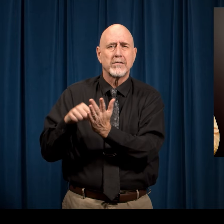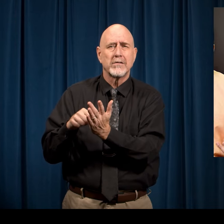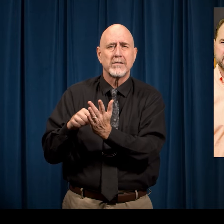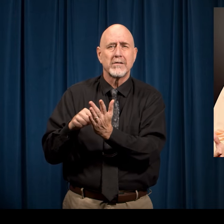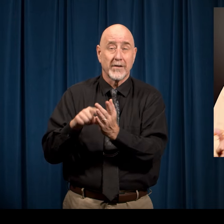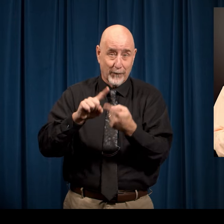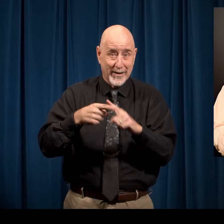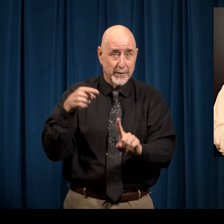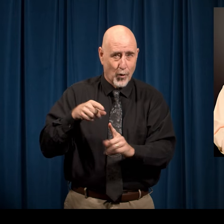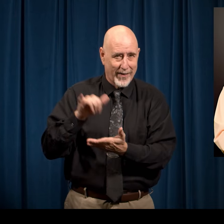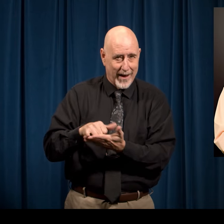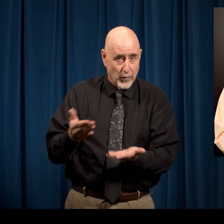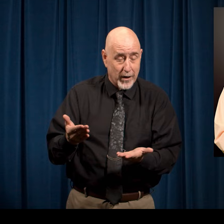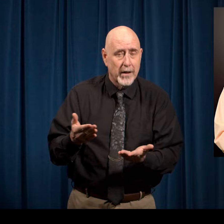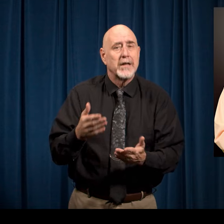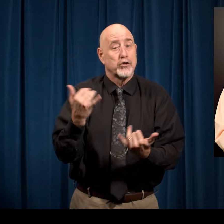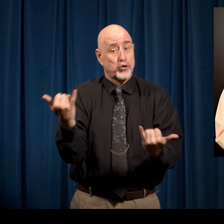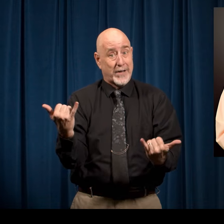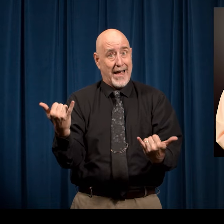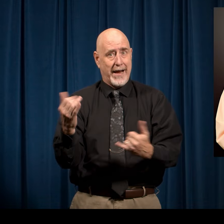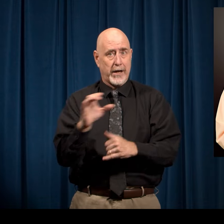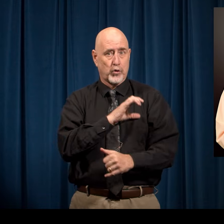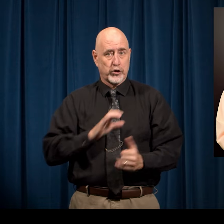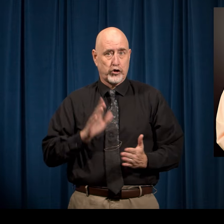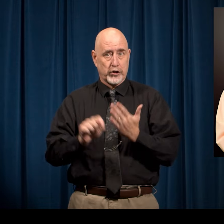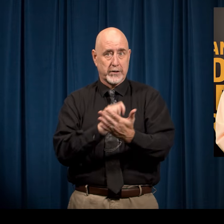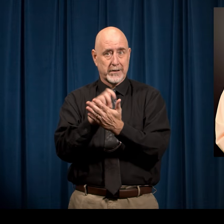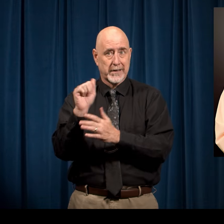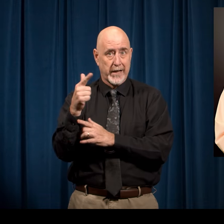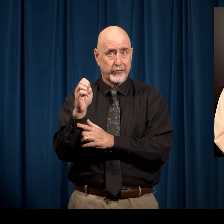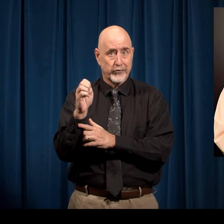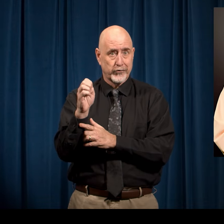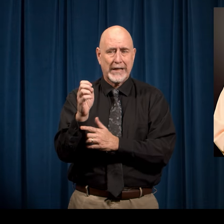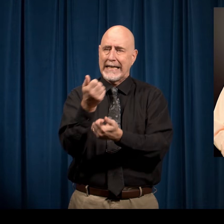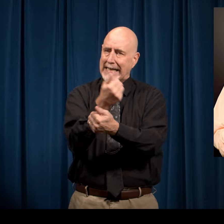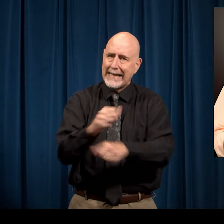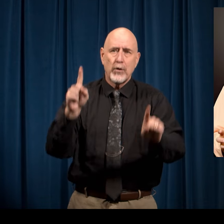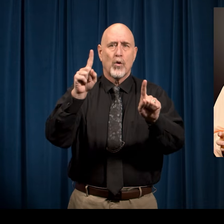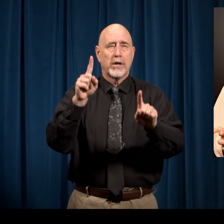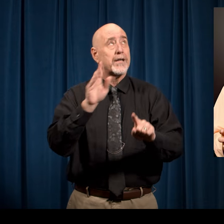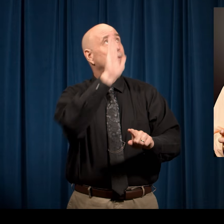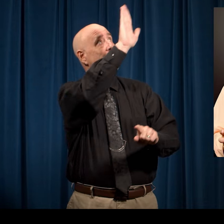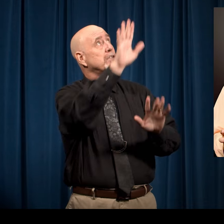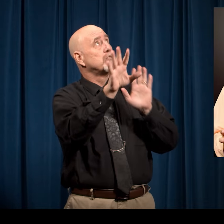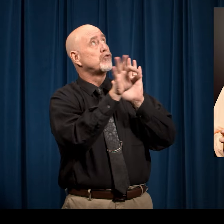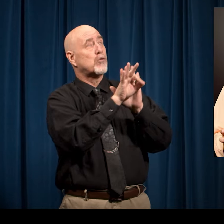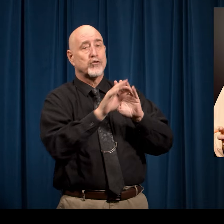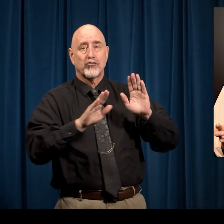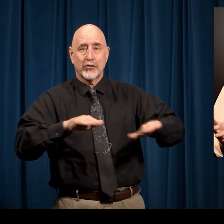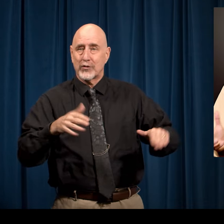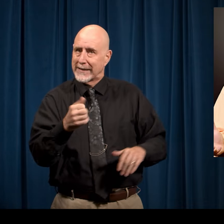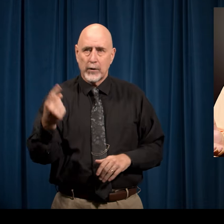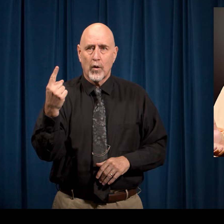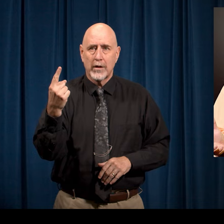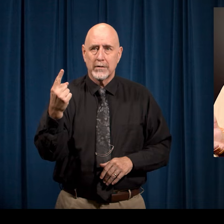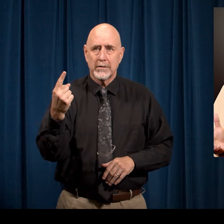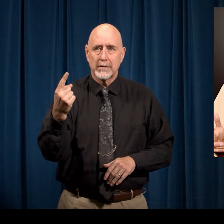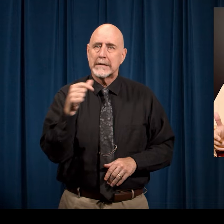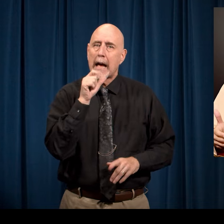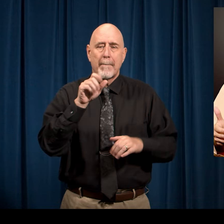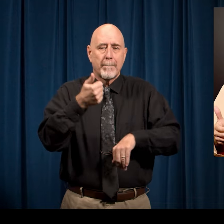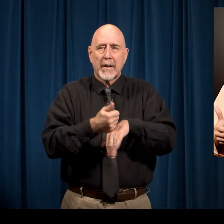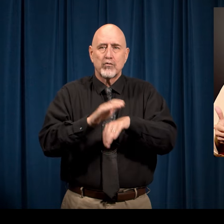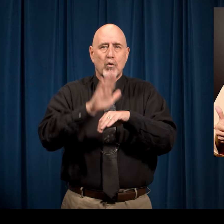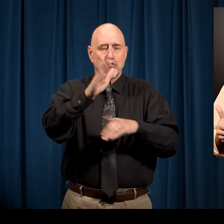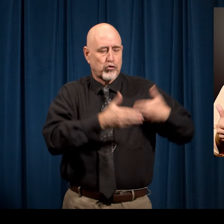this text? Friends, here's the point. Today in the Christian age, anyone can be one of God's chosen children. It's